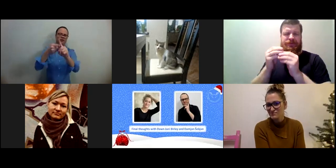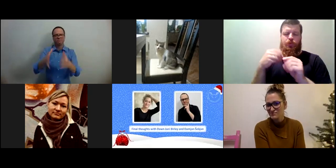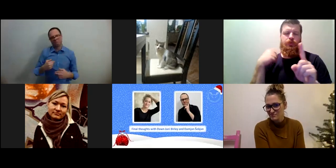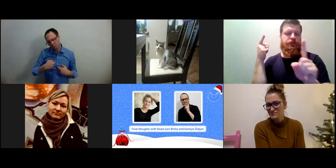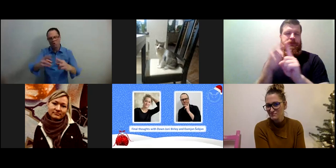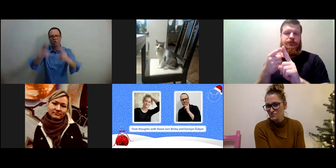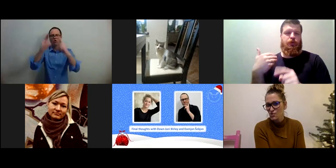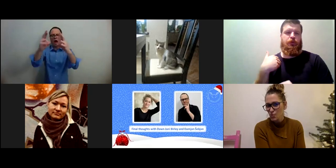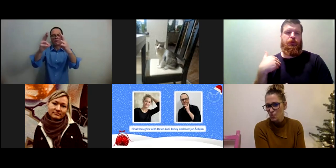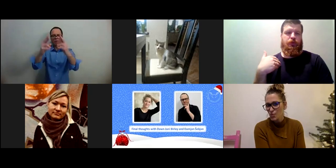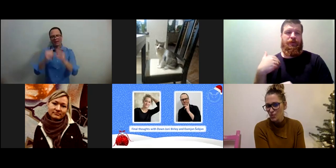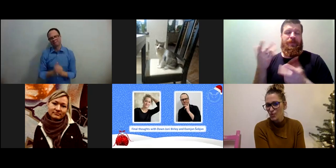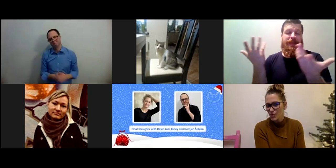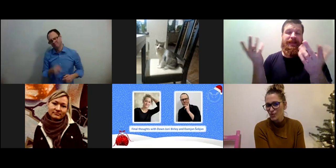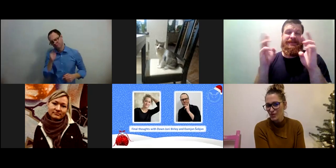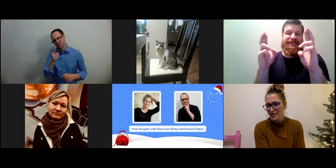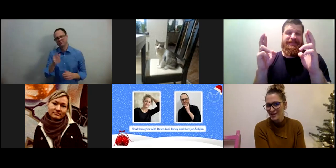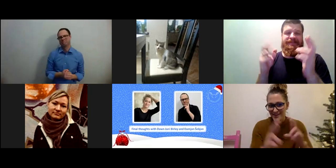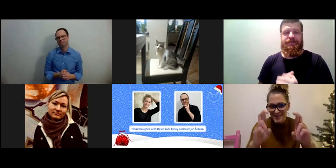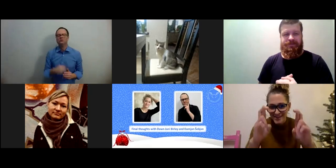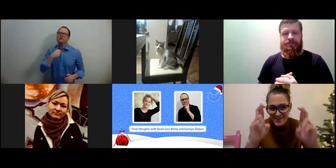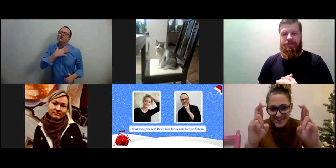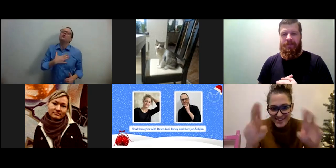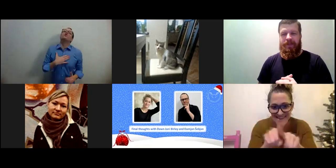really create a deaf-led